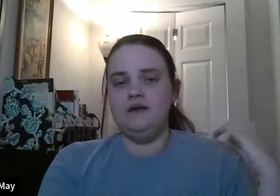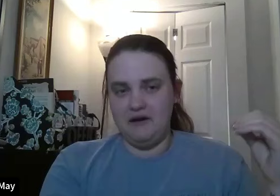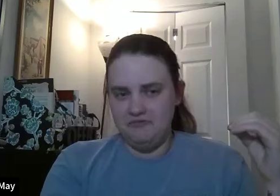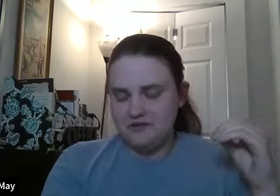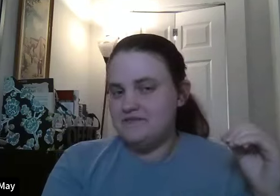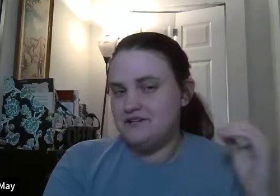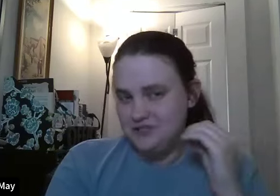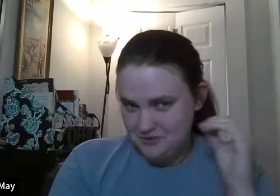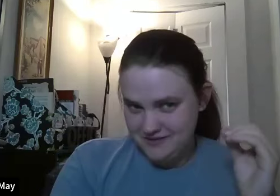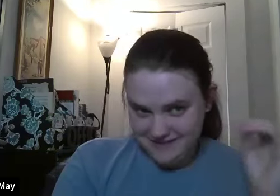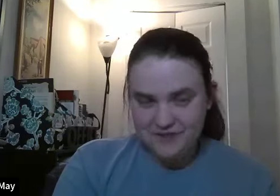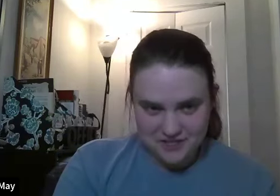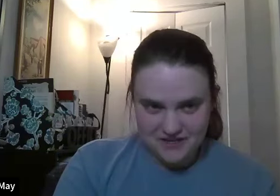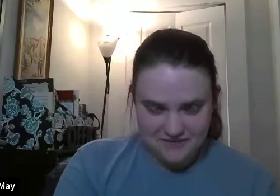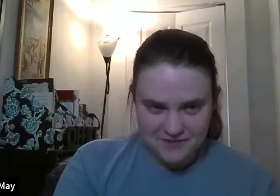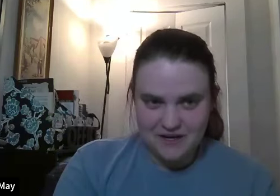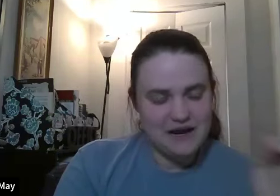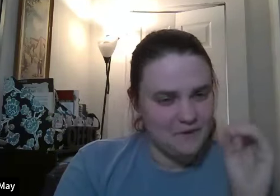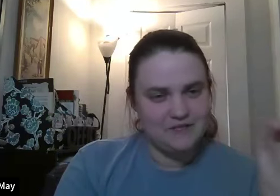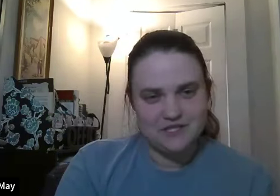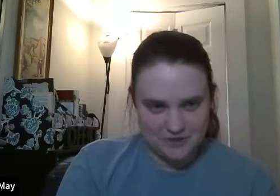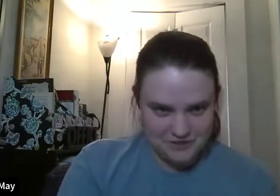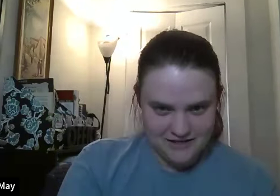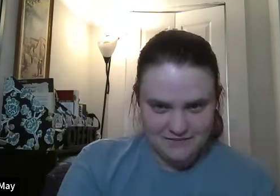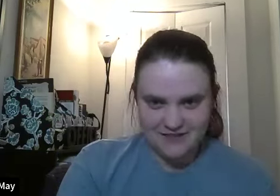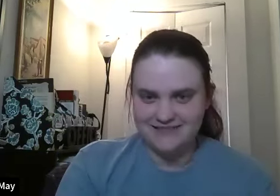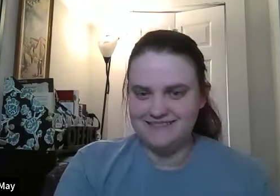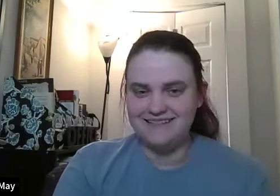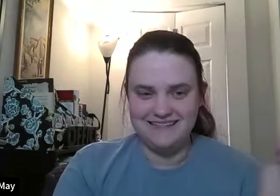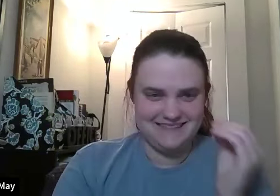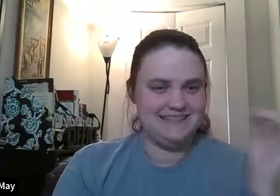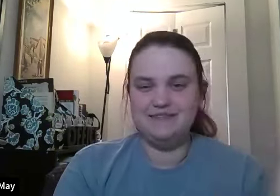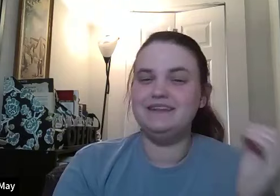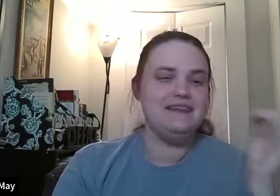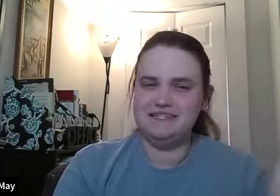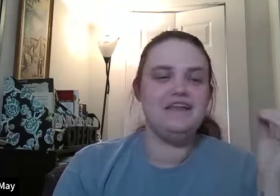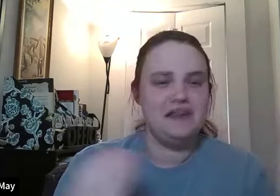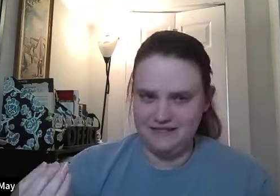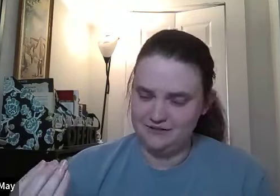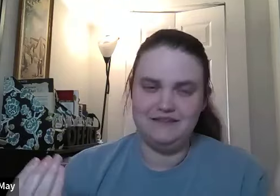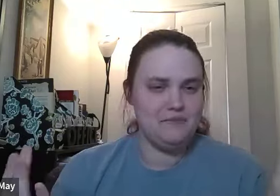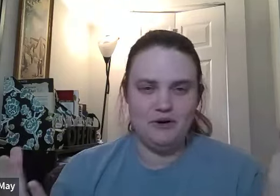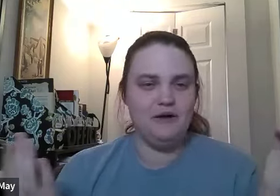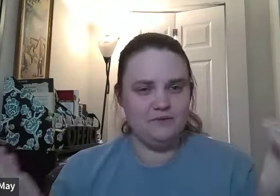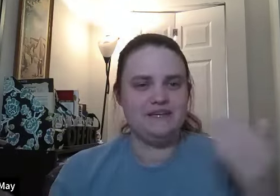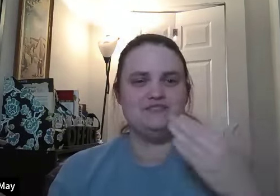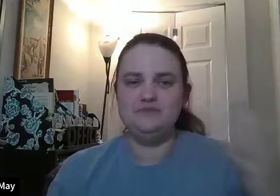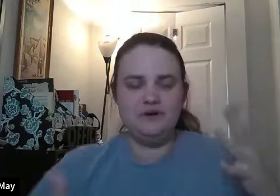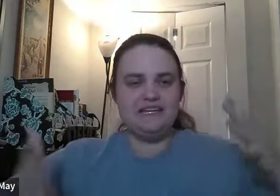Now, there's a very shortened version of this one I am going to show you guys because it's a lot nicer. It's a lot more helpful because good morning is a